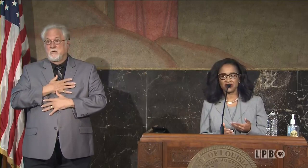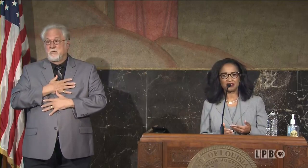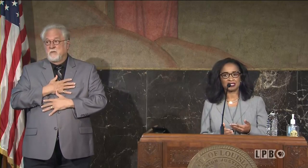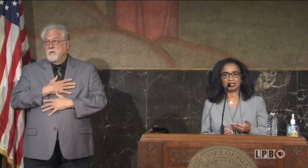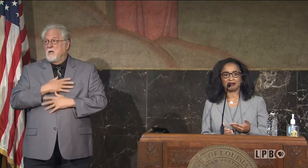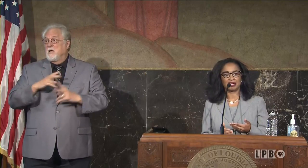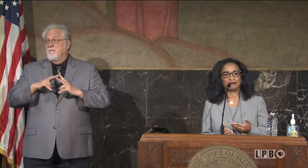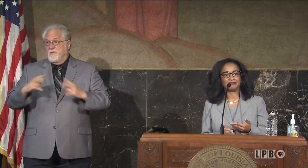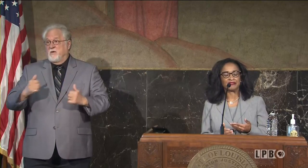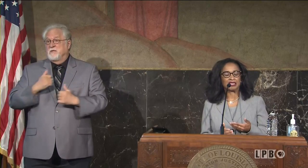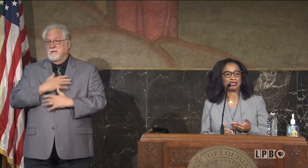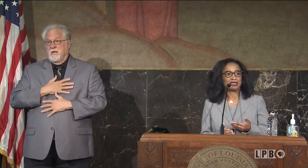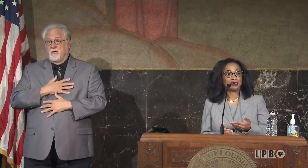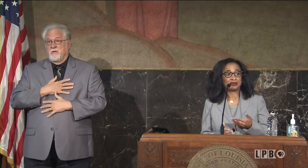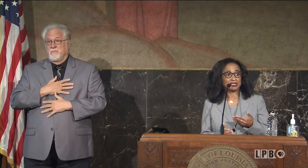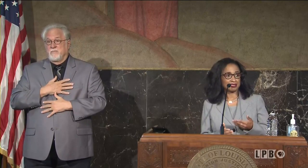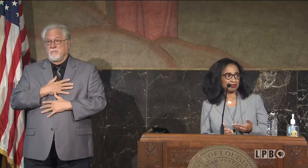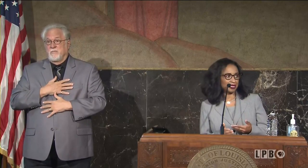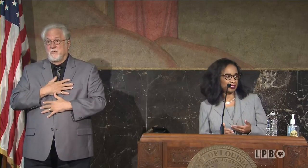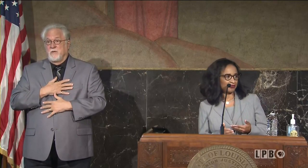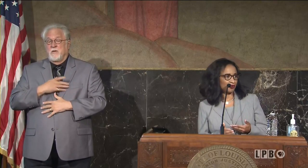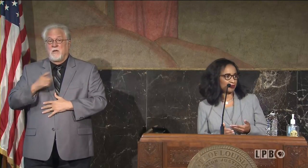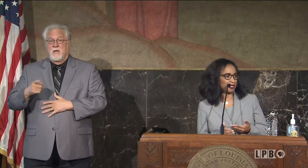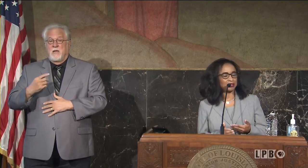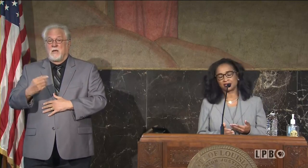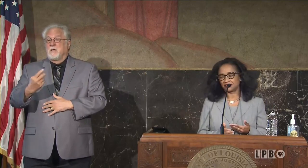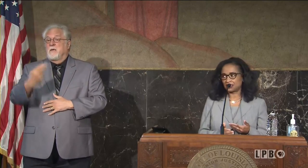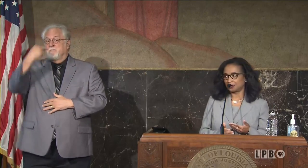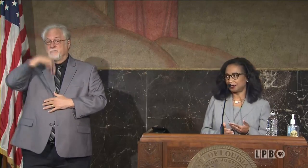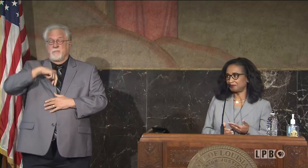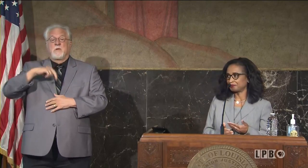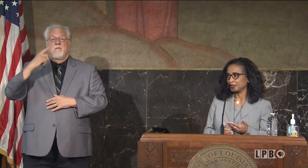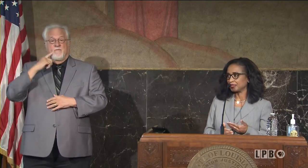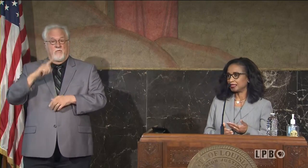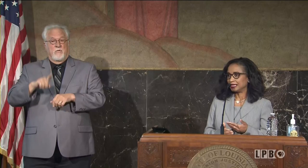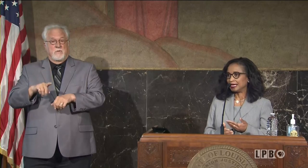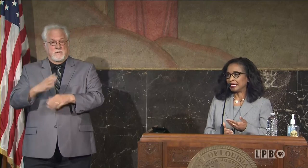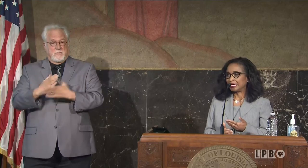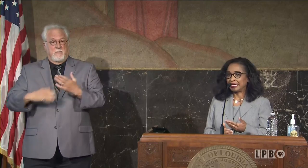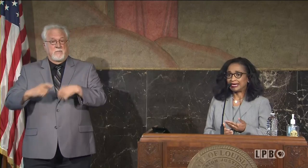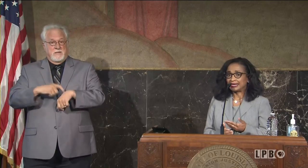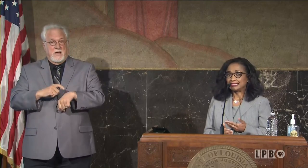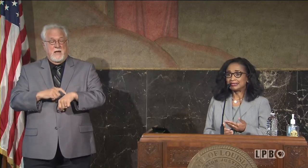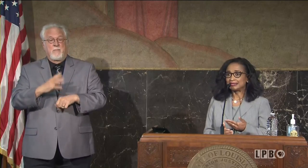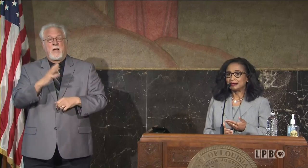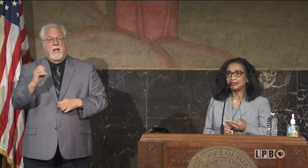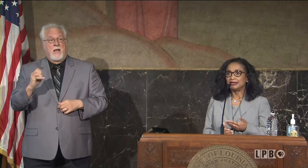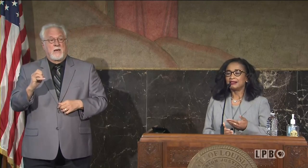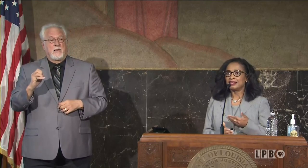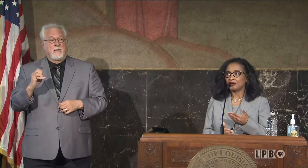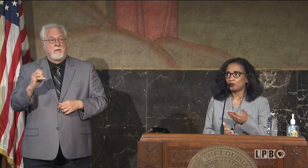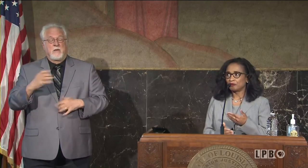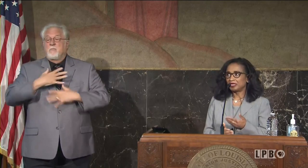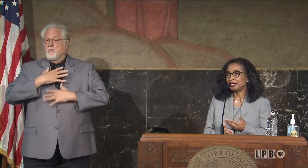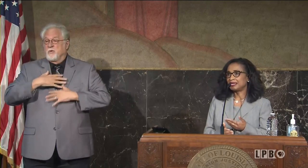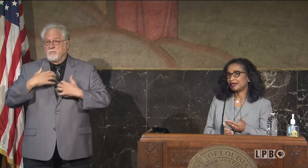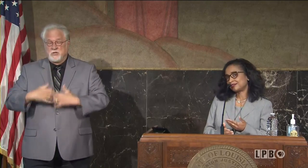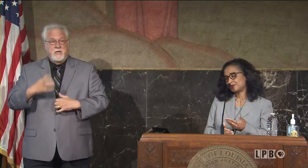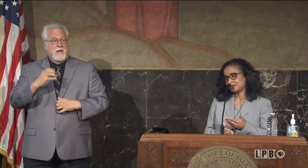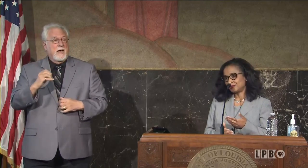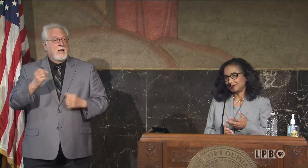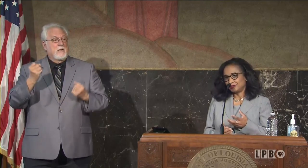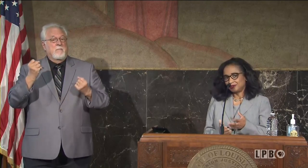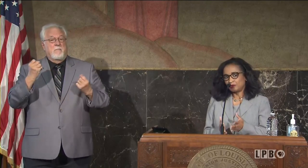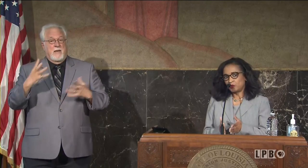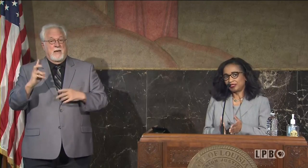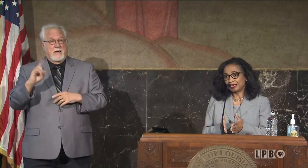was very scary. He was intubated for a period of time, and there were many